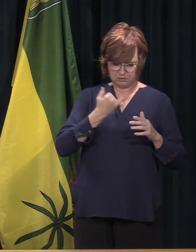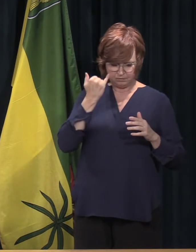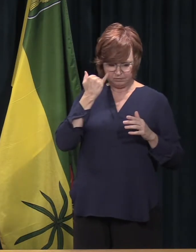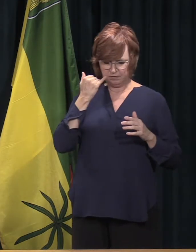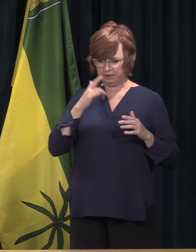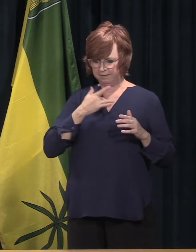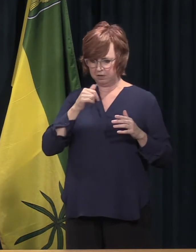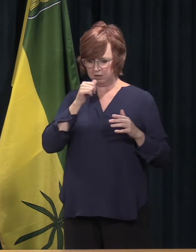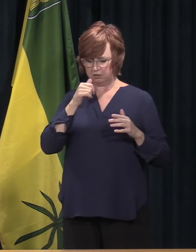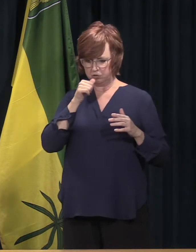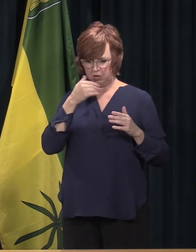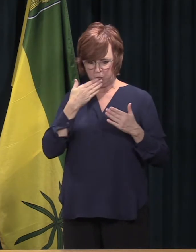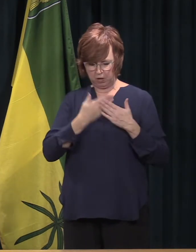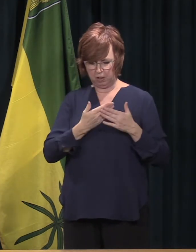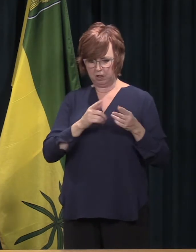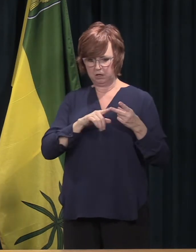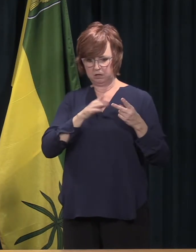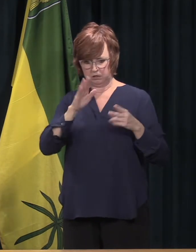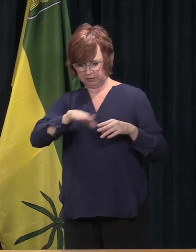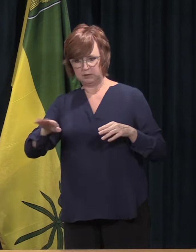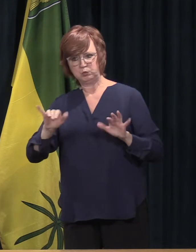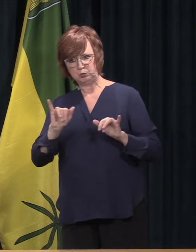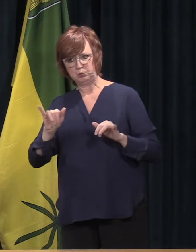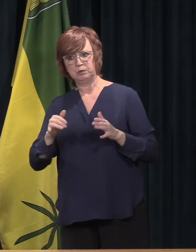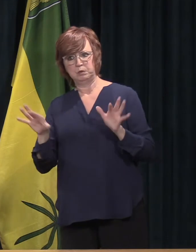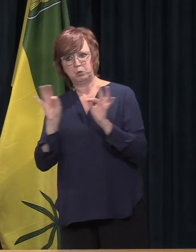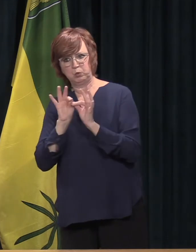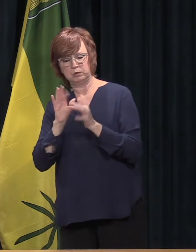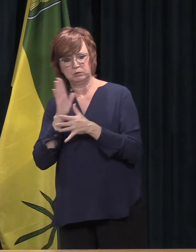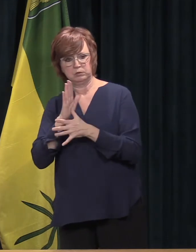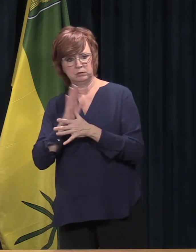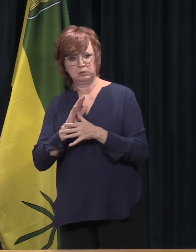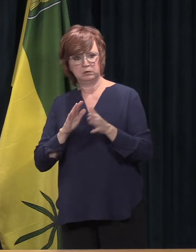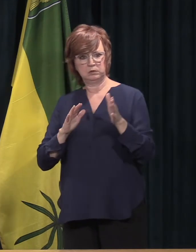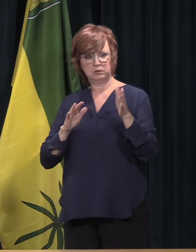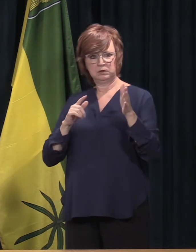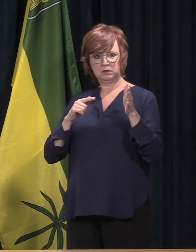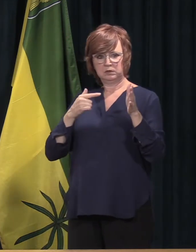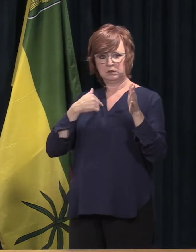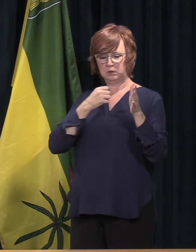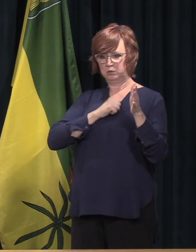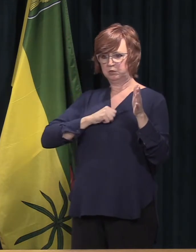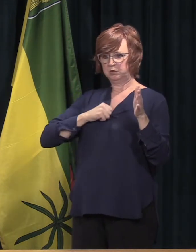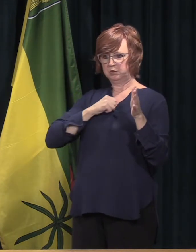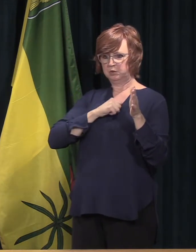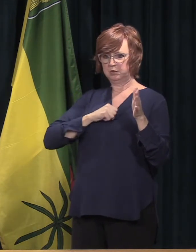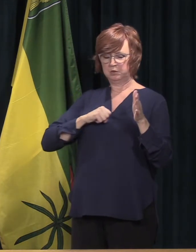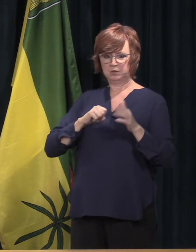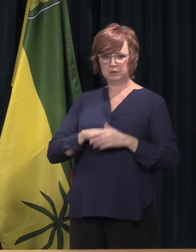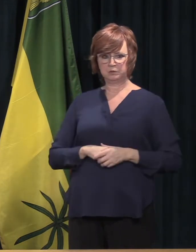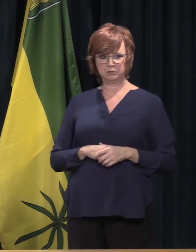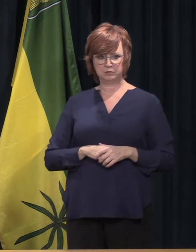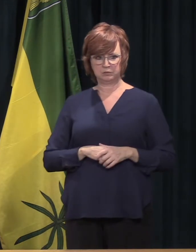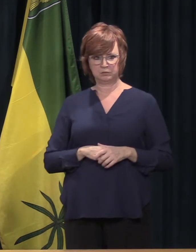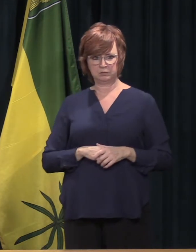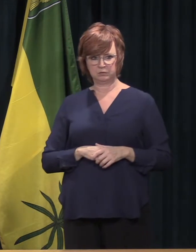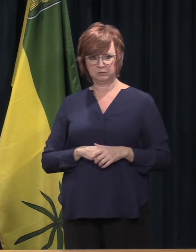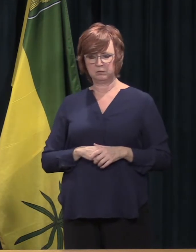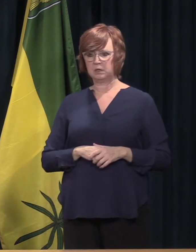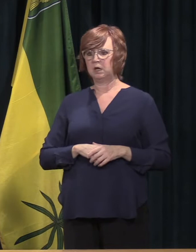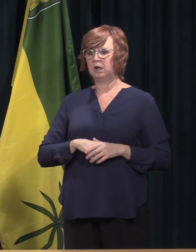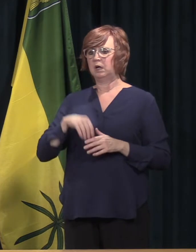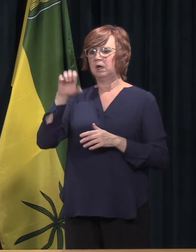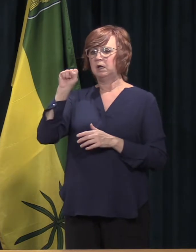point. I'm hearing from, sorry, I have a bit of a stutter. hearing from the Sun Nurses